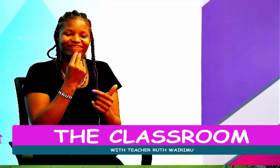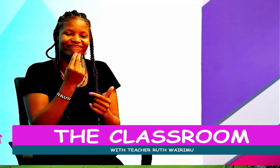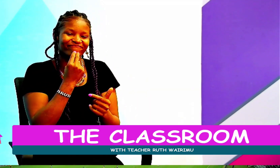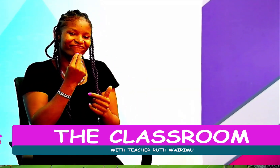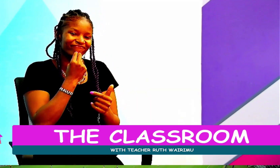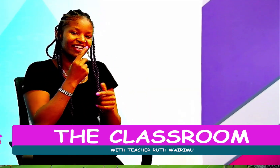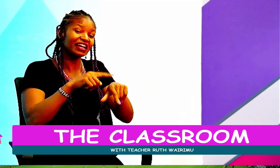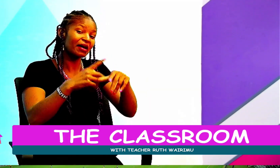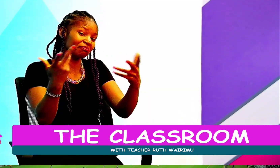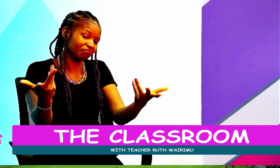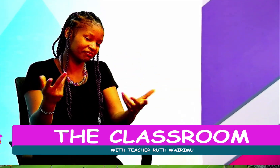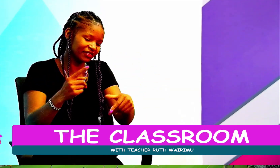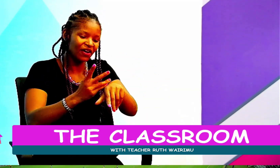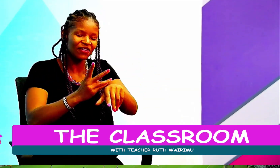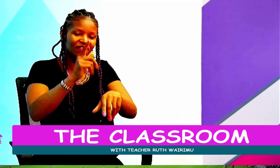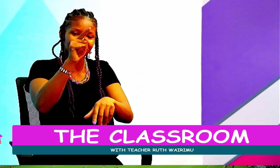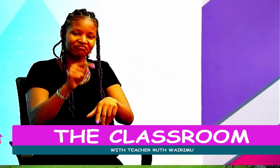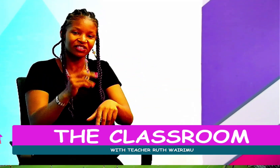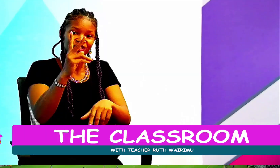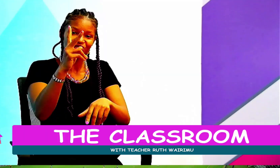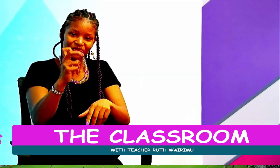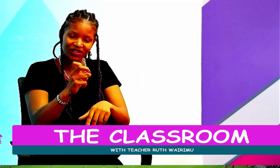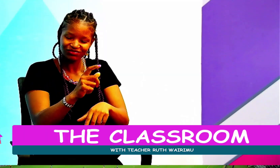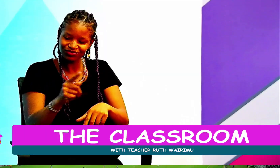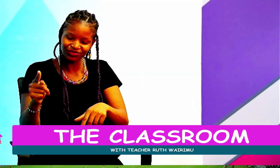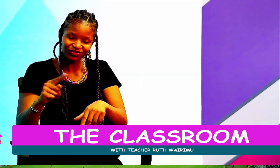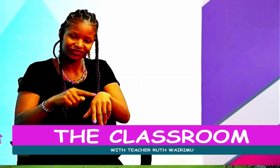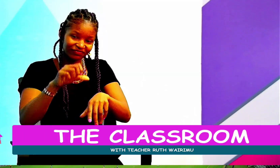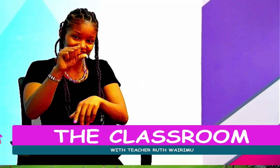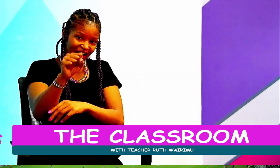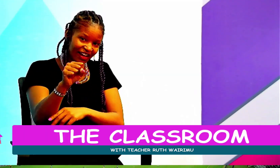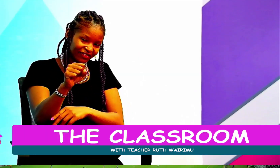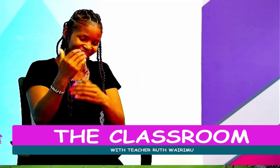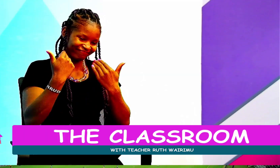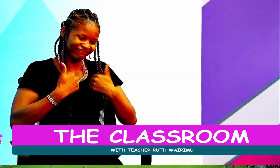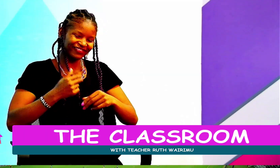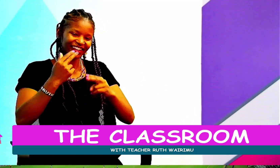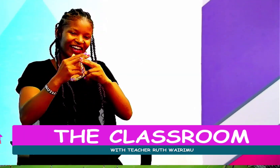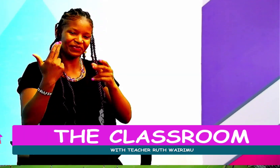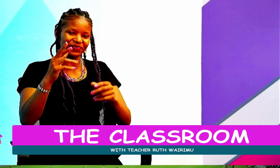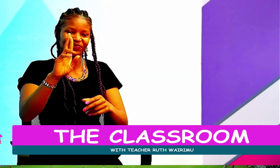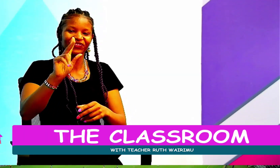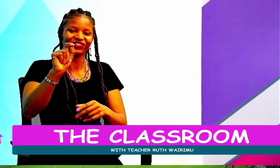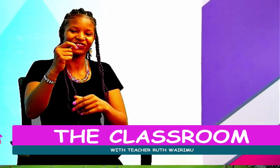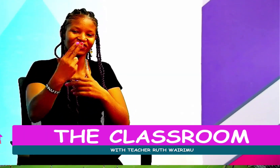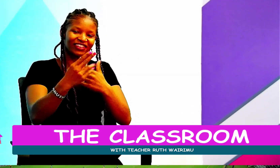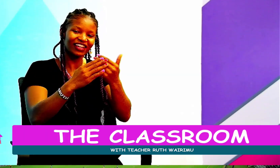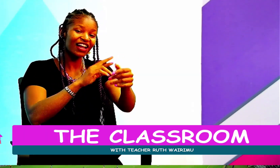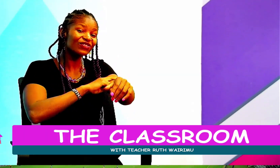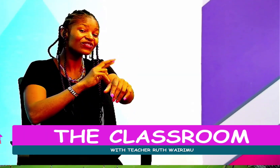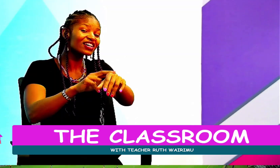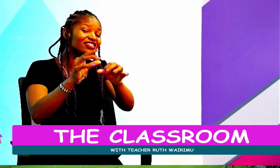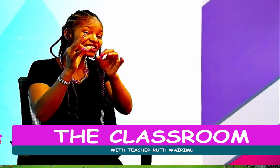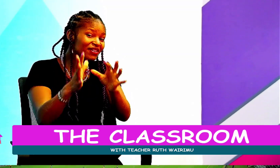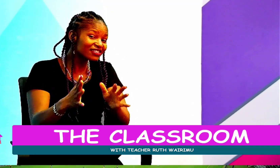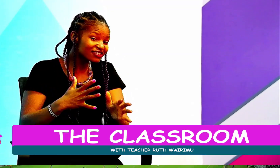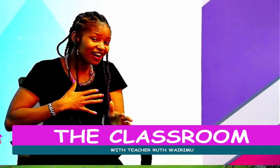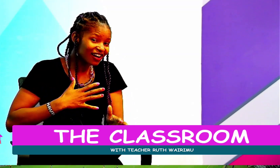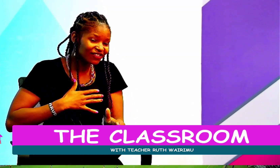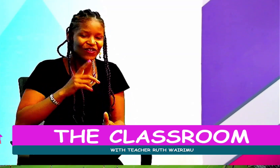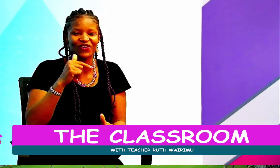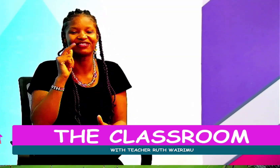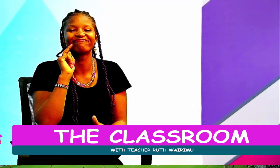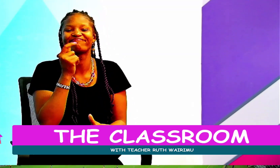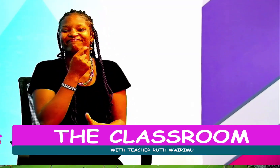Hello viewers and welcome to another exciting episode of Classroom Show. Every day, on every Tuesday